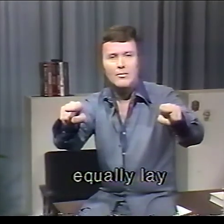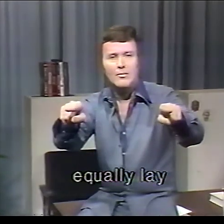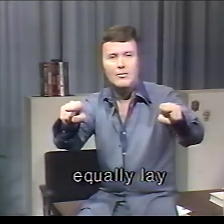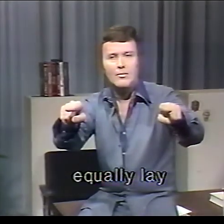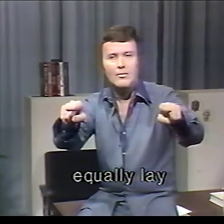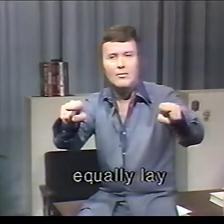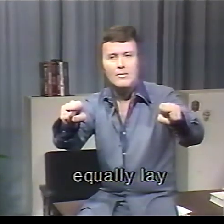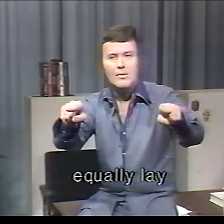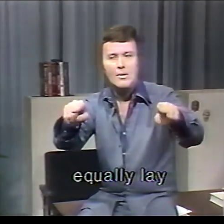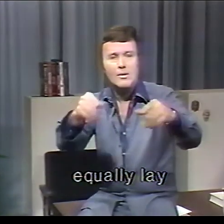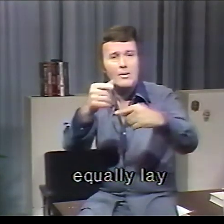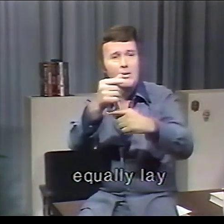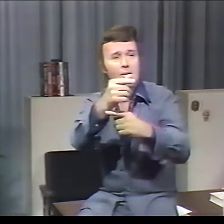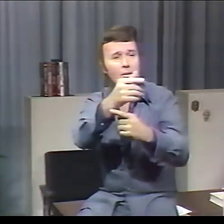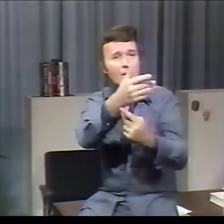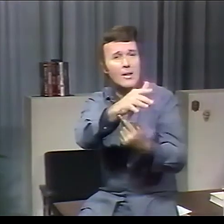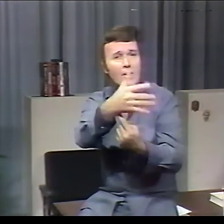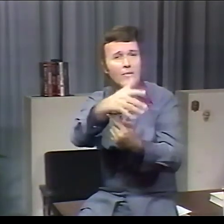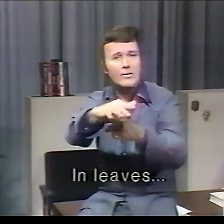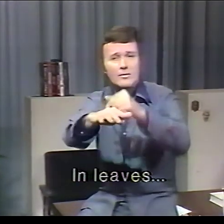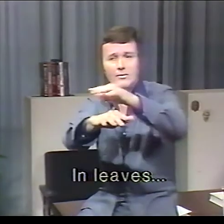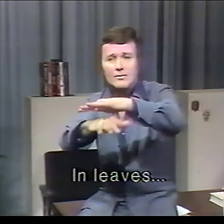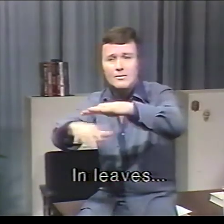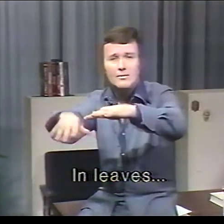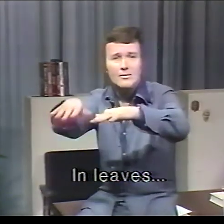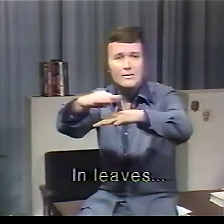equally lay in leaves.